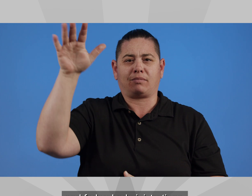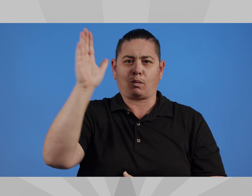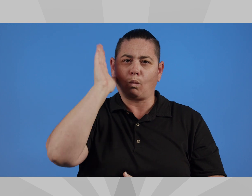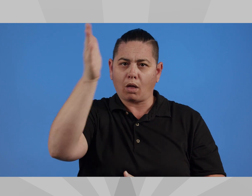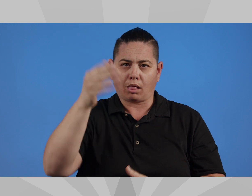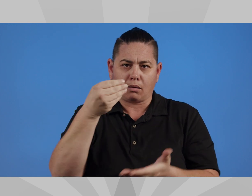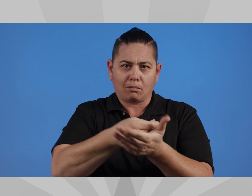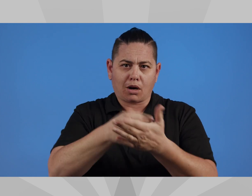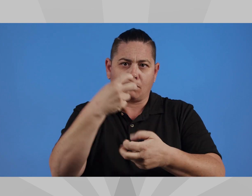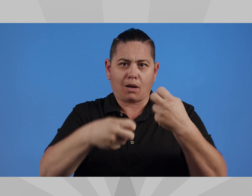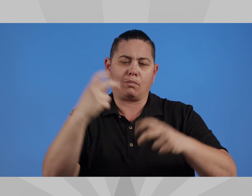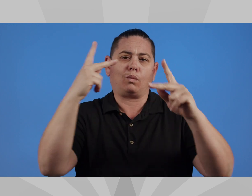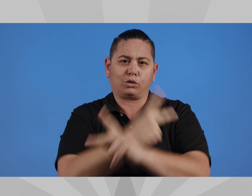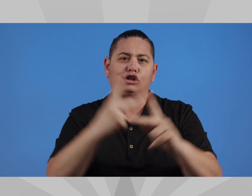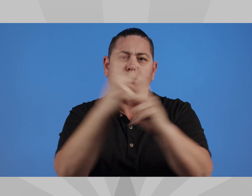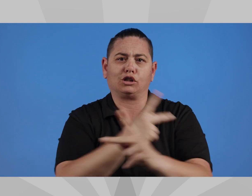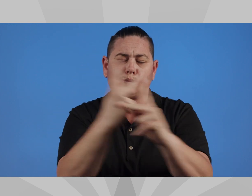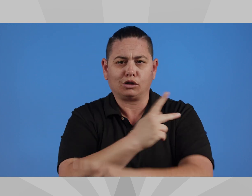administrations.